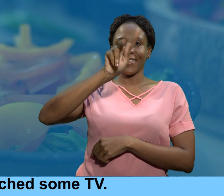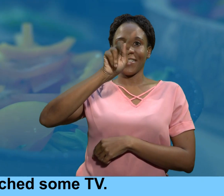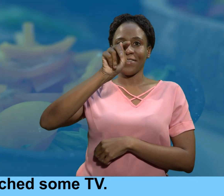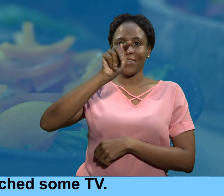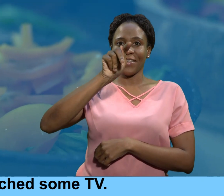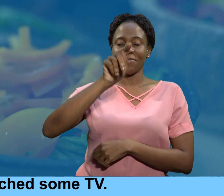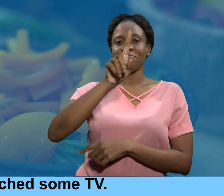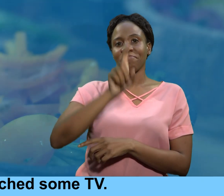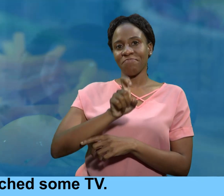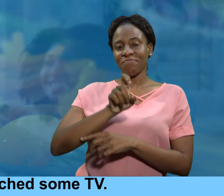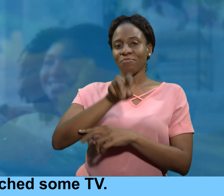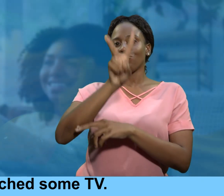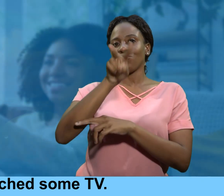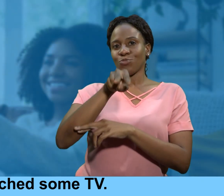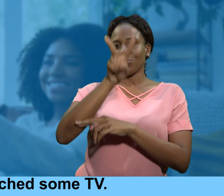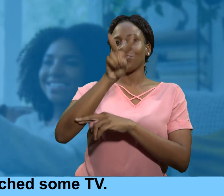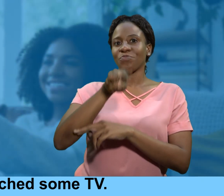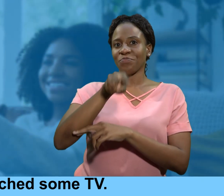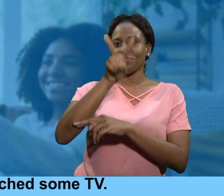I sat and I watched some TV.